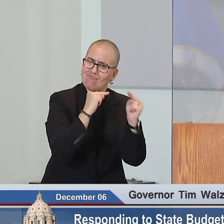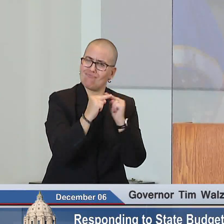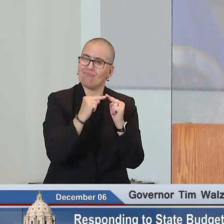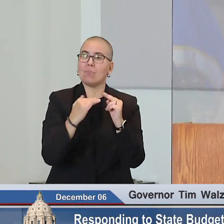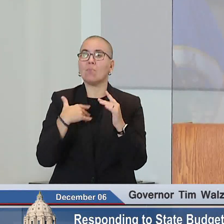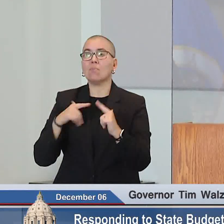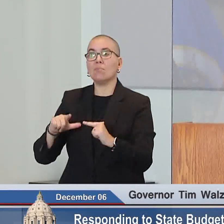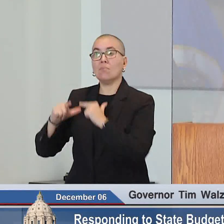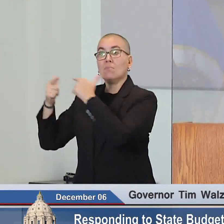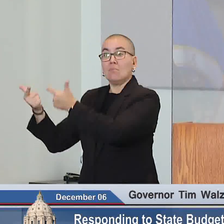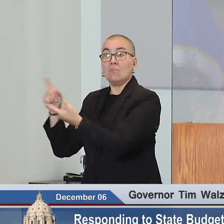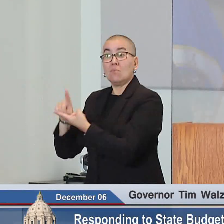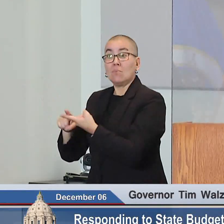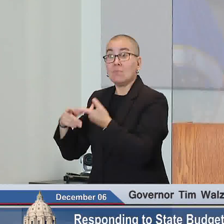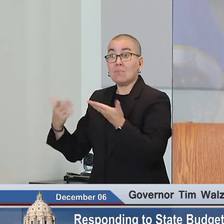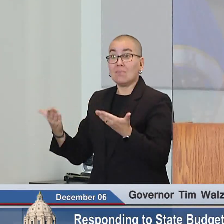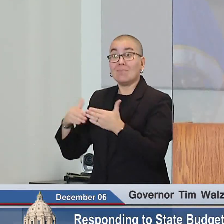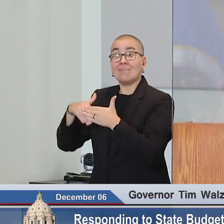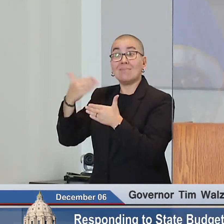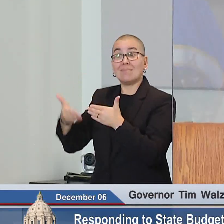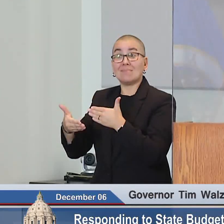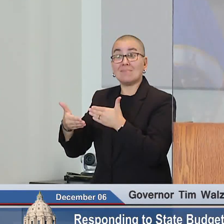incoming Majority Leader Dietzik.